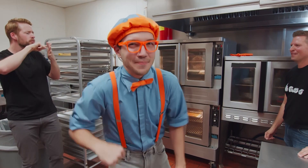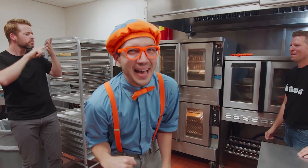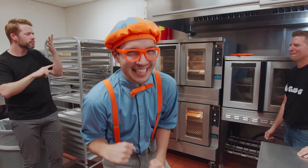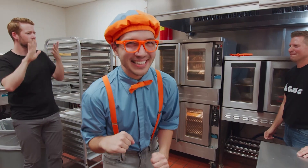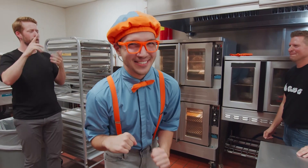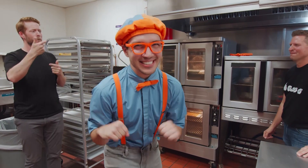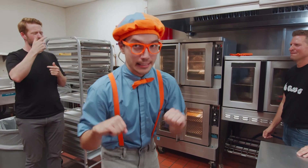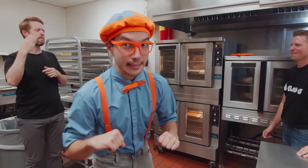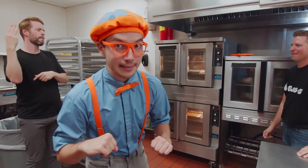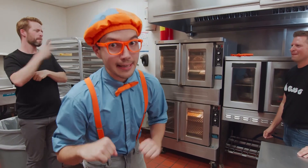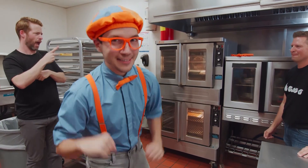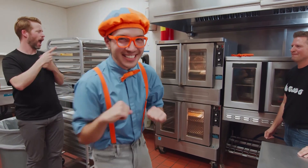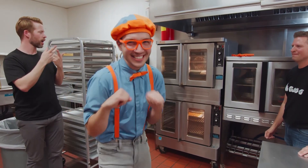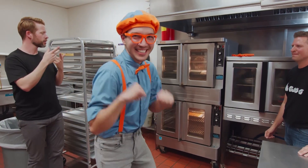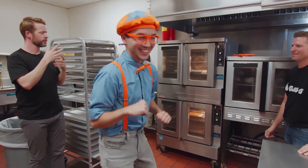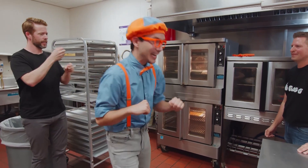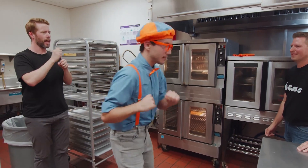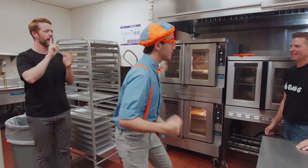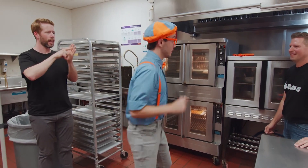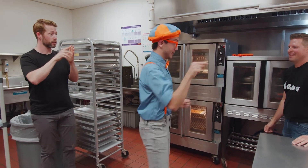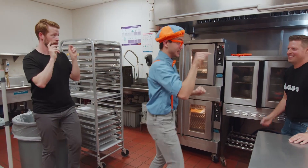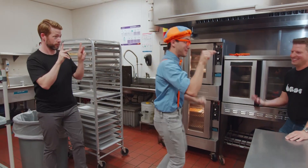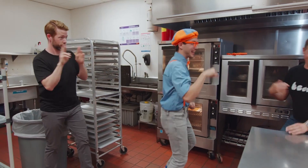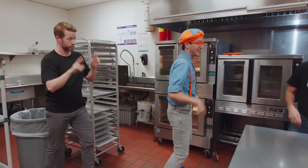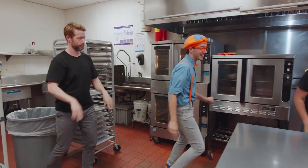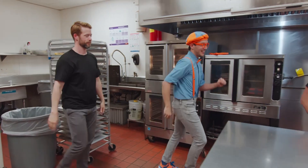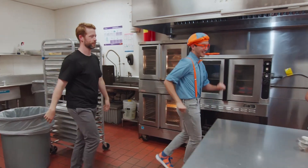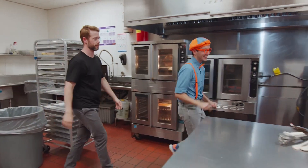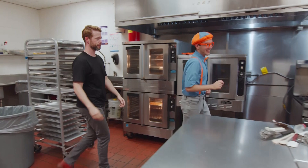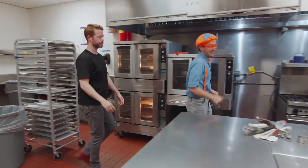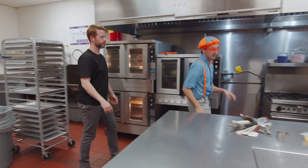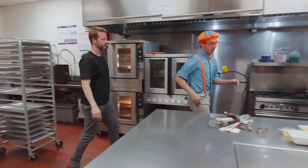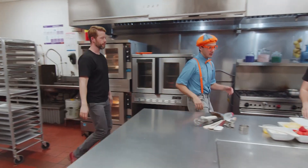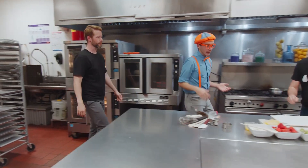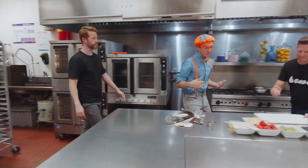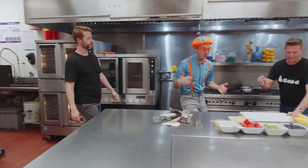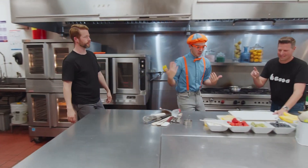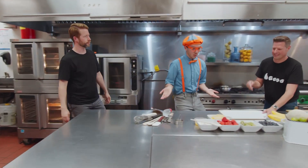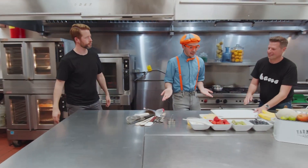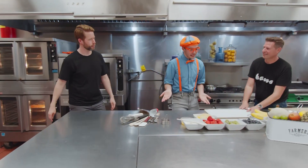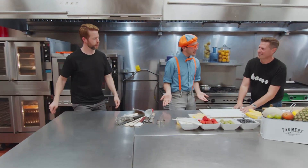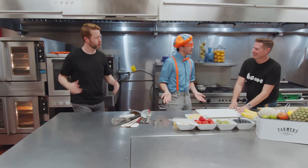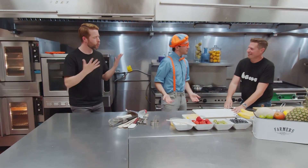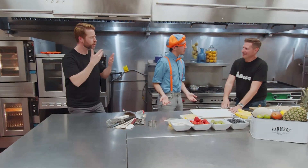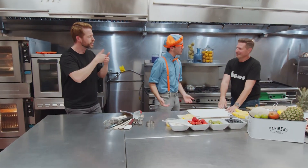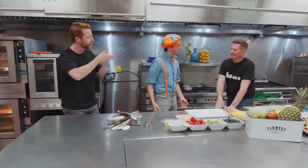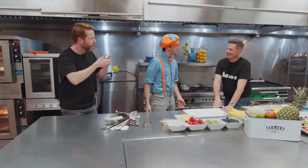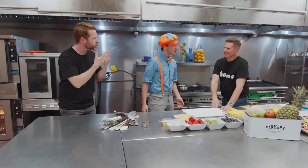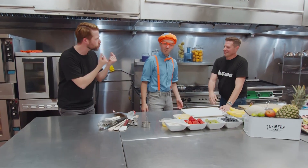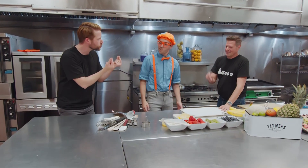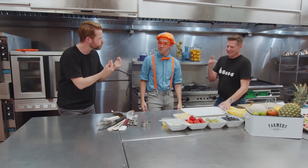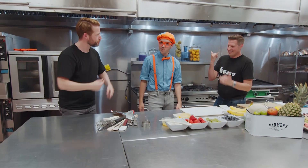and we'll come back and get the crust a little later. Okay! Let's go back! Okay, so what's the next step?